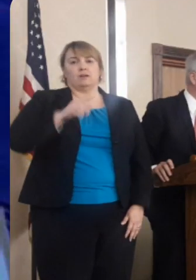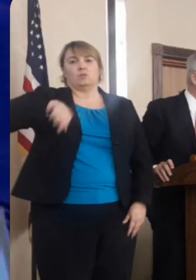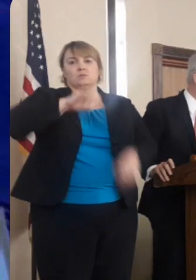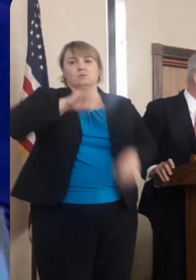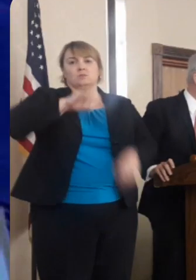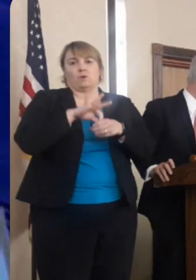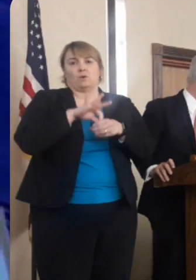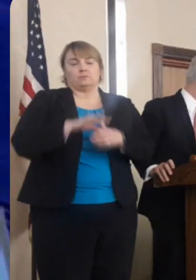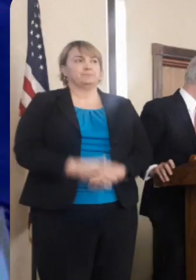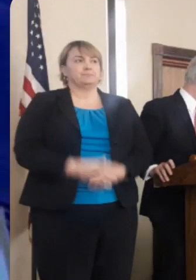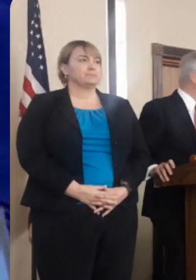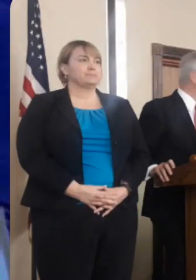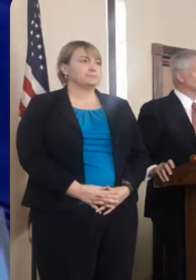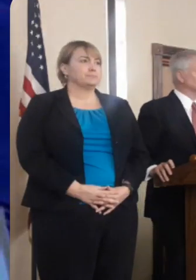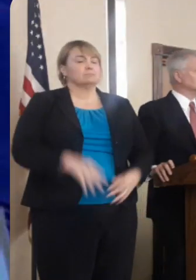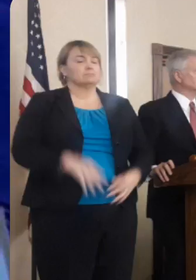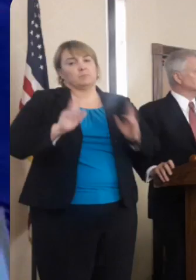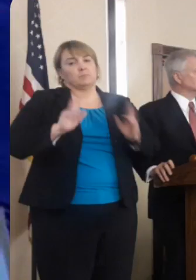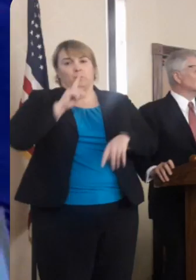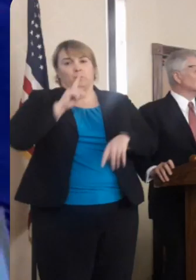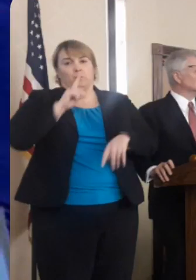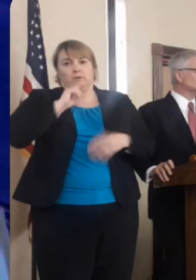votes.